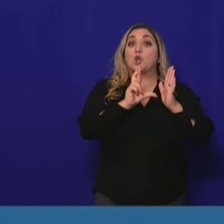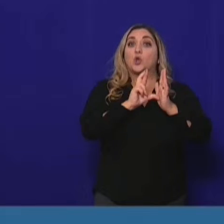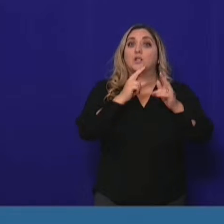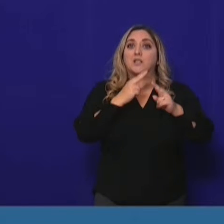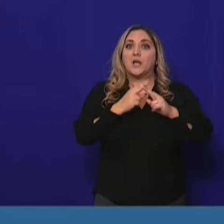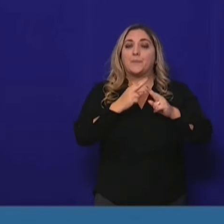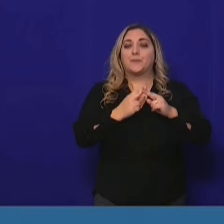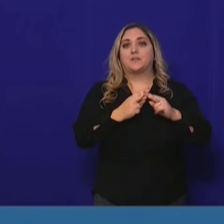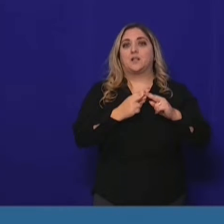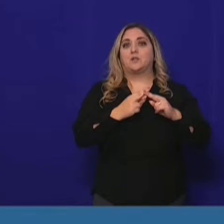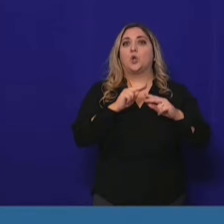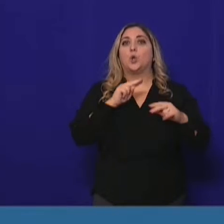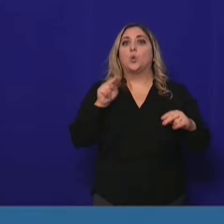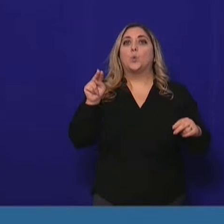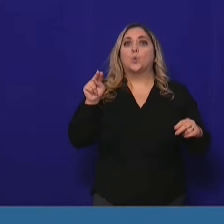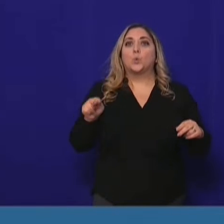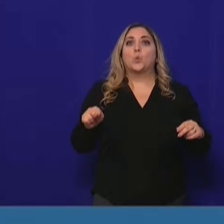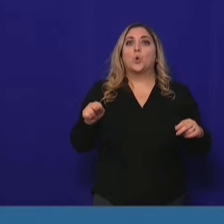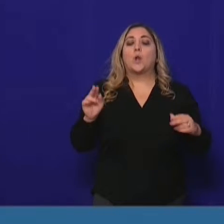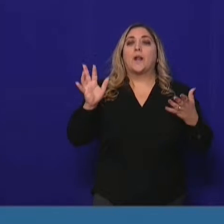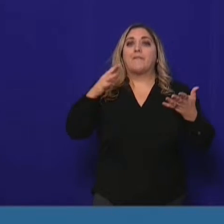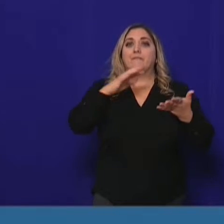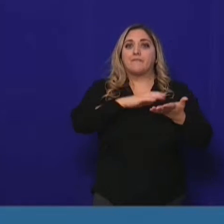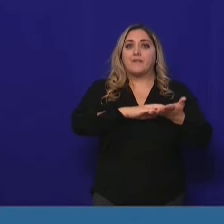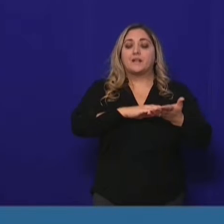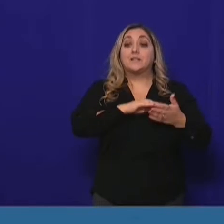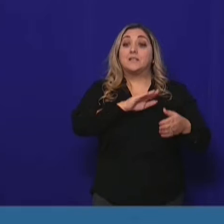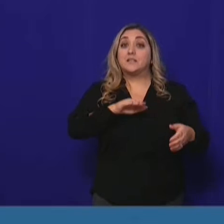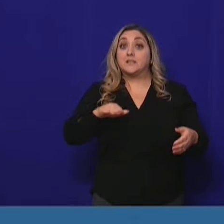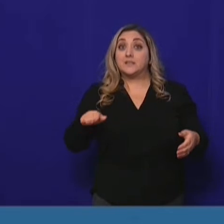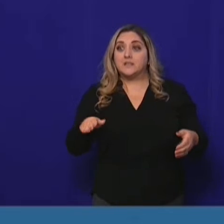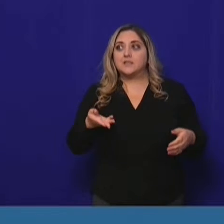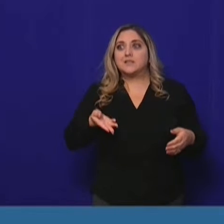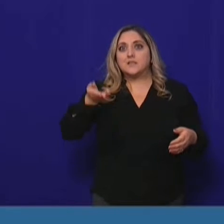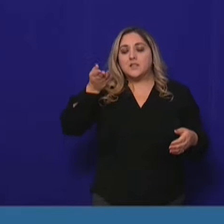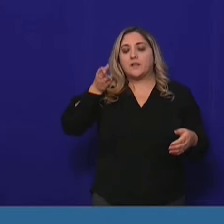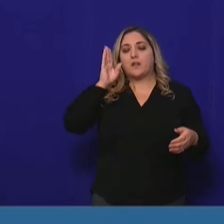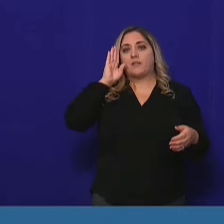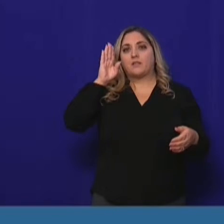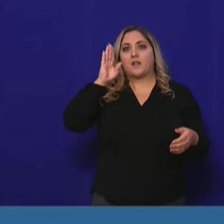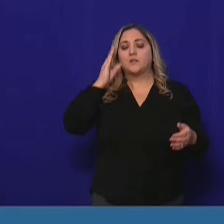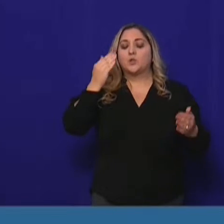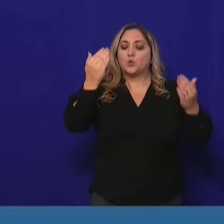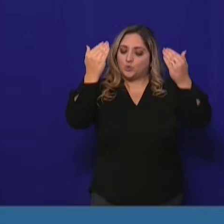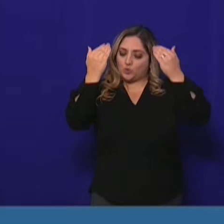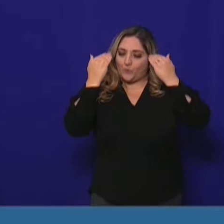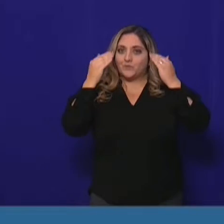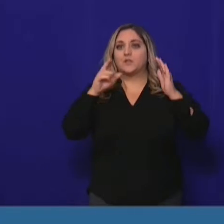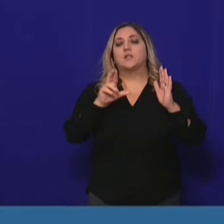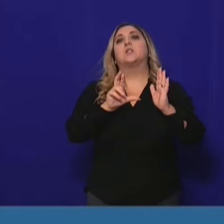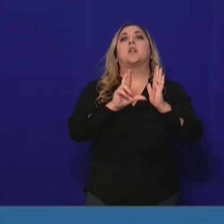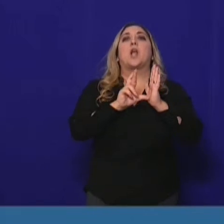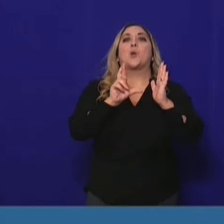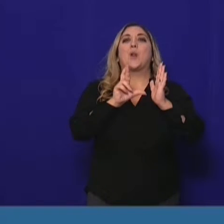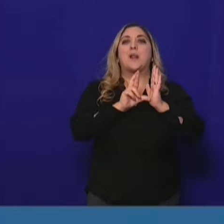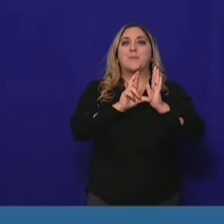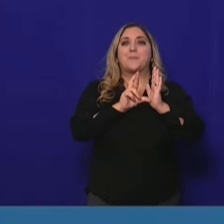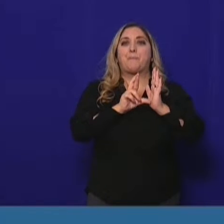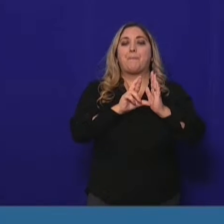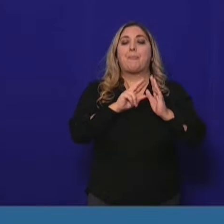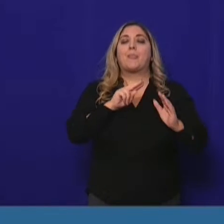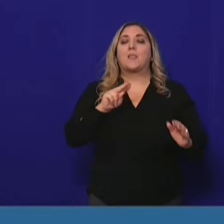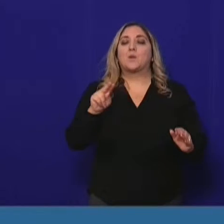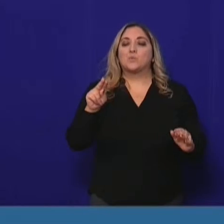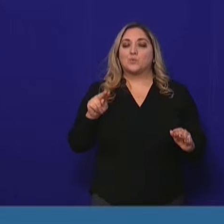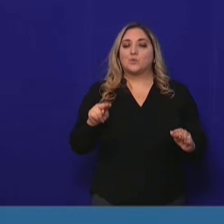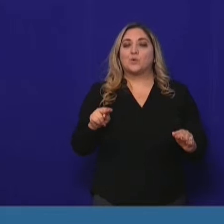qed jittieħdu u anke l-impatt li għandek in-nies li huma qegħdin propju jsegwu dawn il-miżuri u anke l-impatt